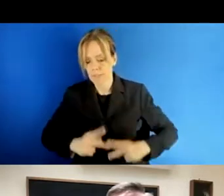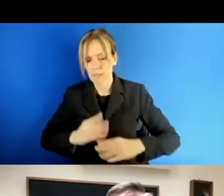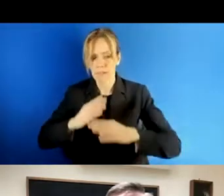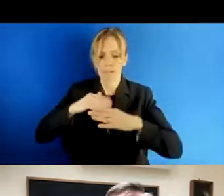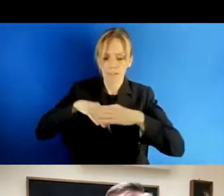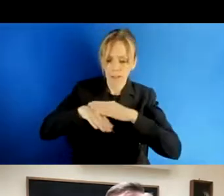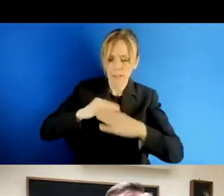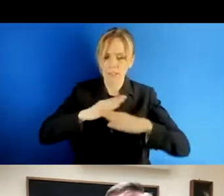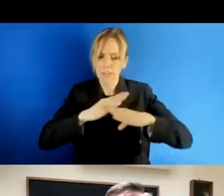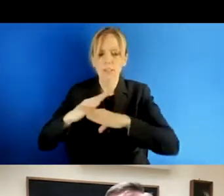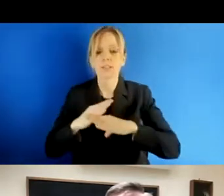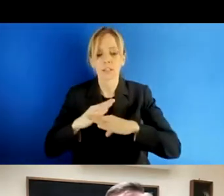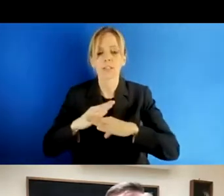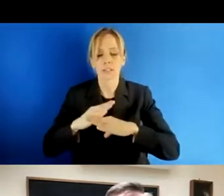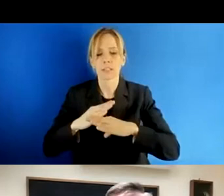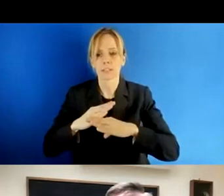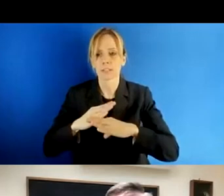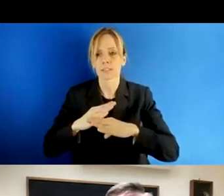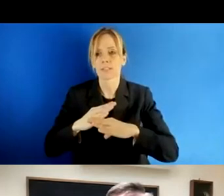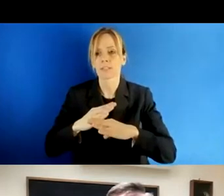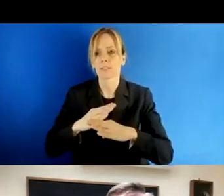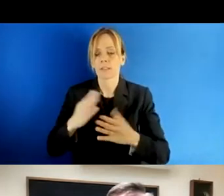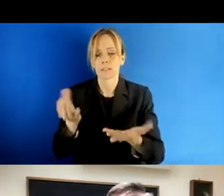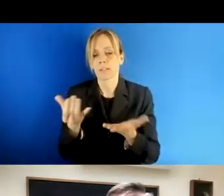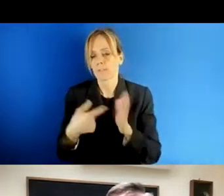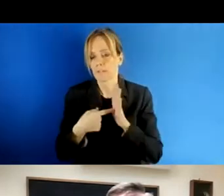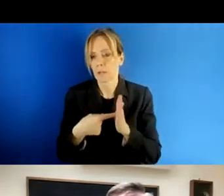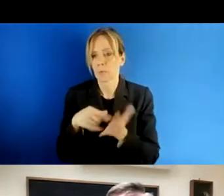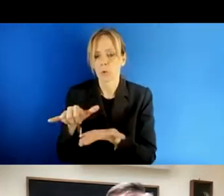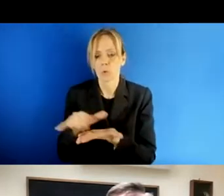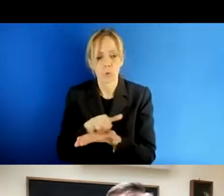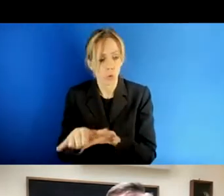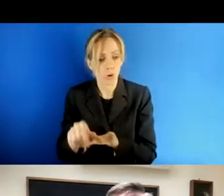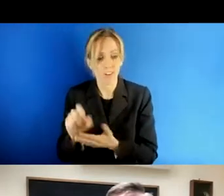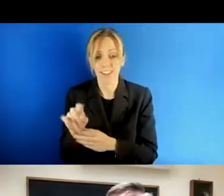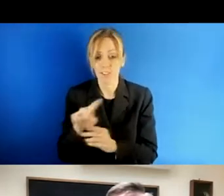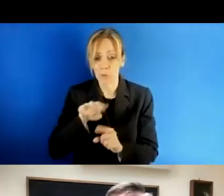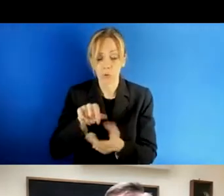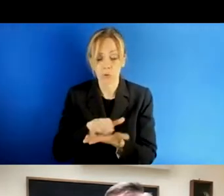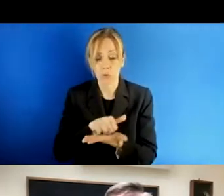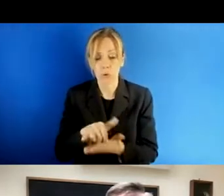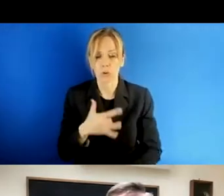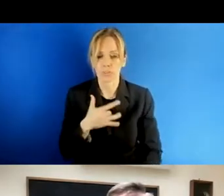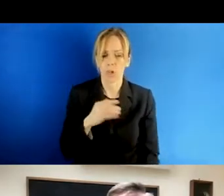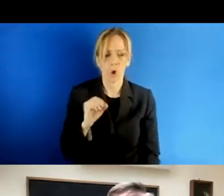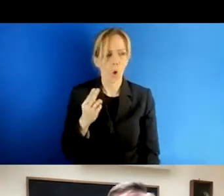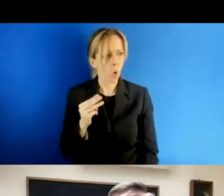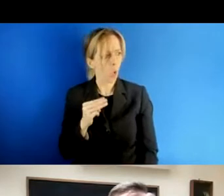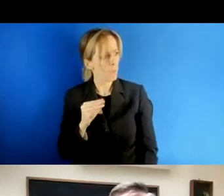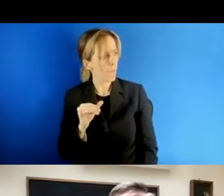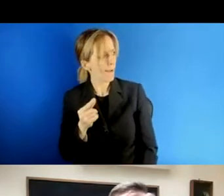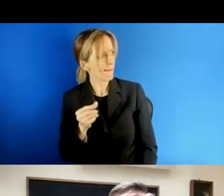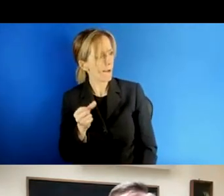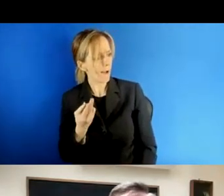My favorite written course is New York. It's only when you go to New York, it's like, oh my gosh, you know, this subway